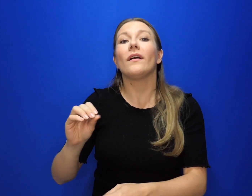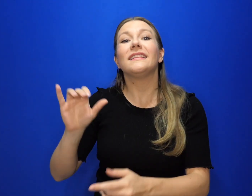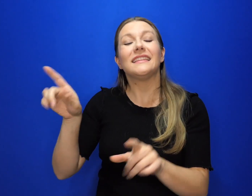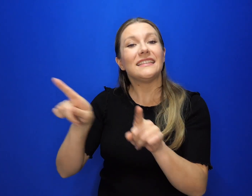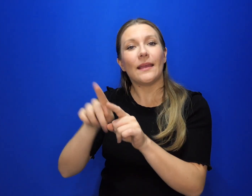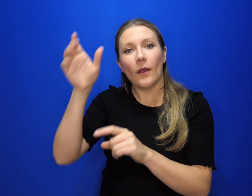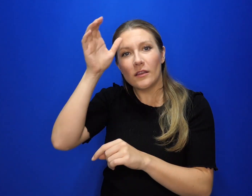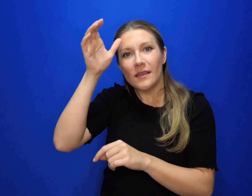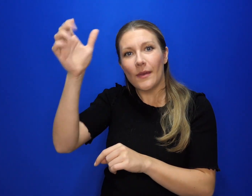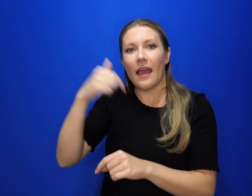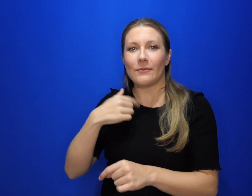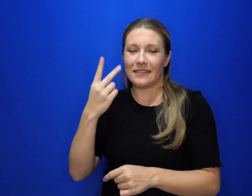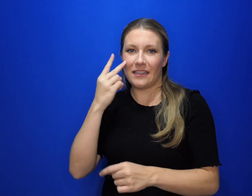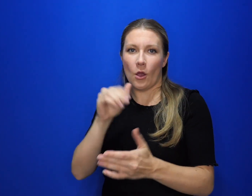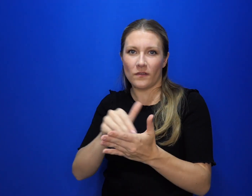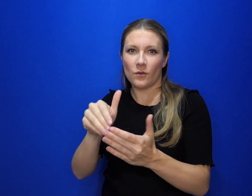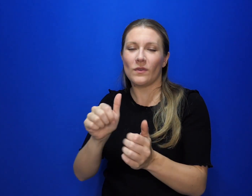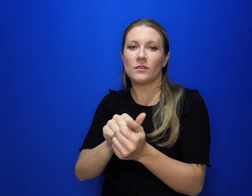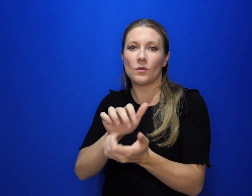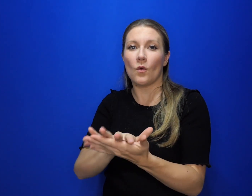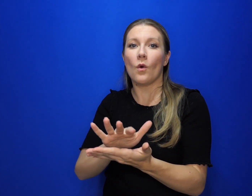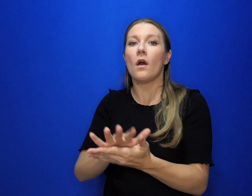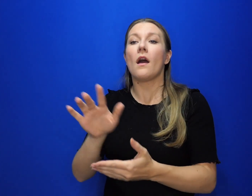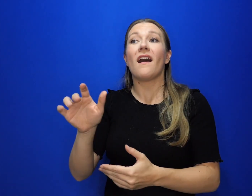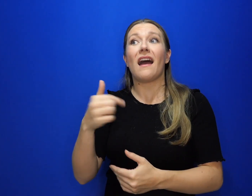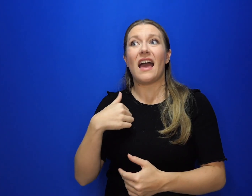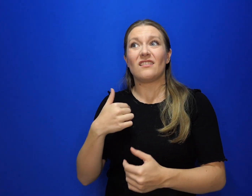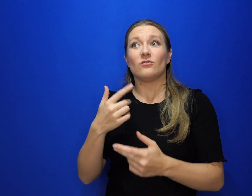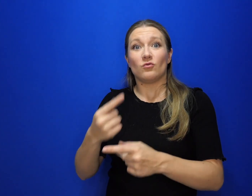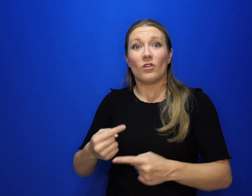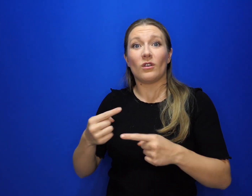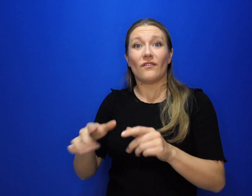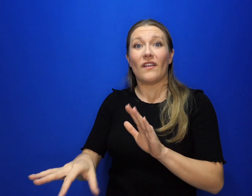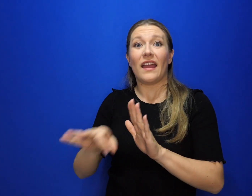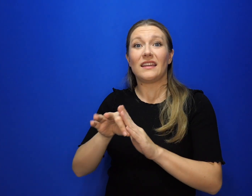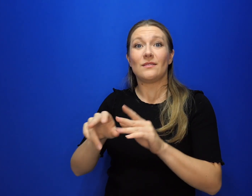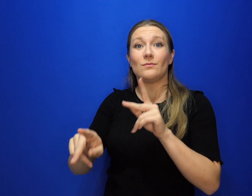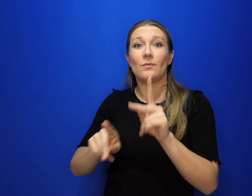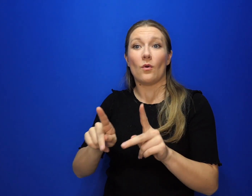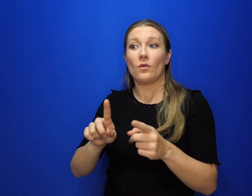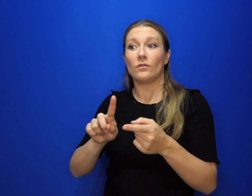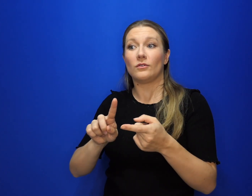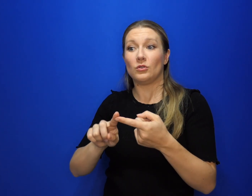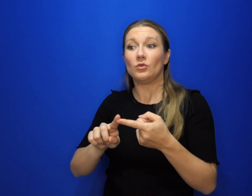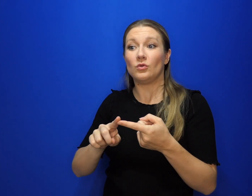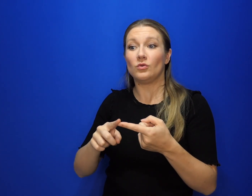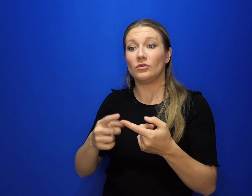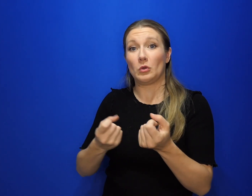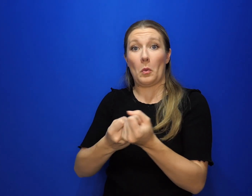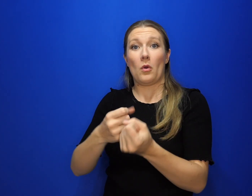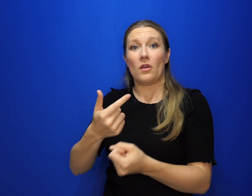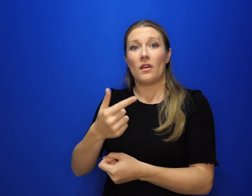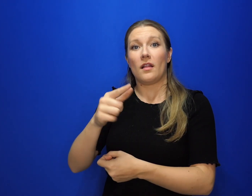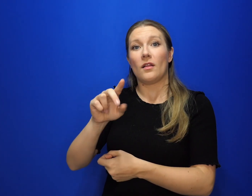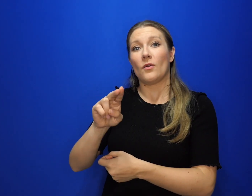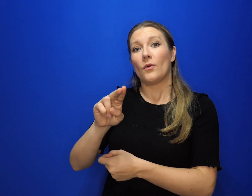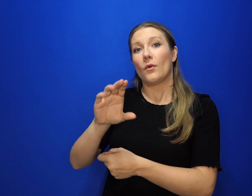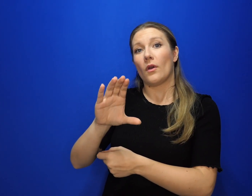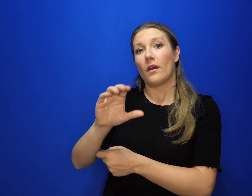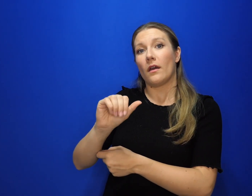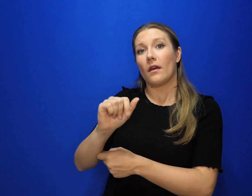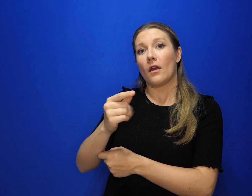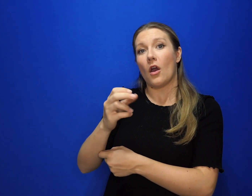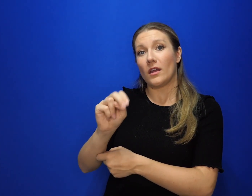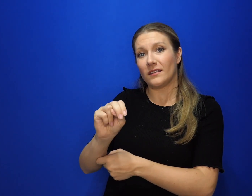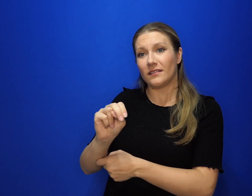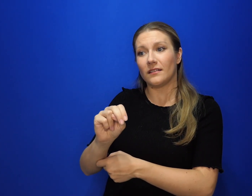responsibility. And that's what I would run into all the time. I had trouble finding people to be glucagon delegates because they were like, I'm like,